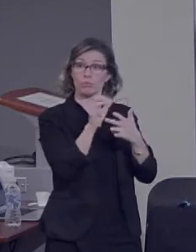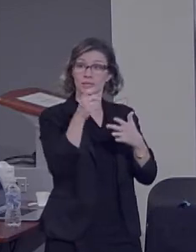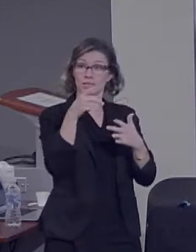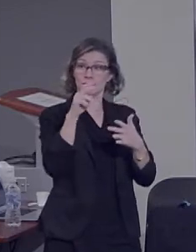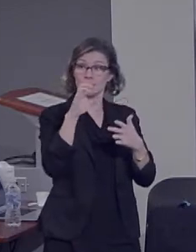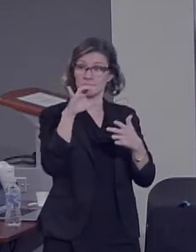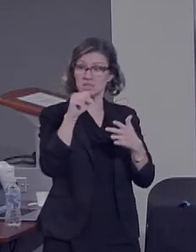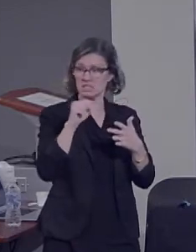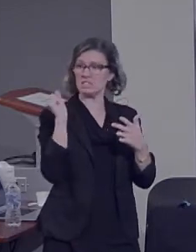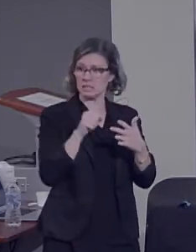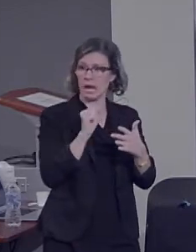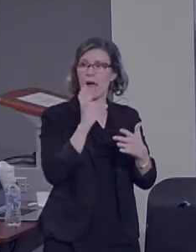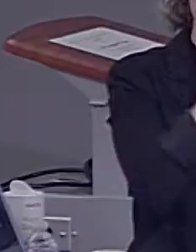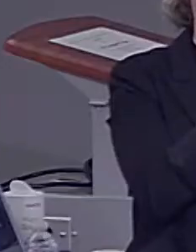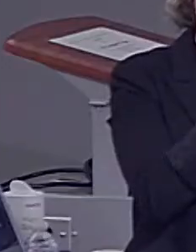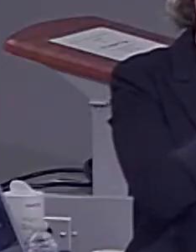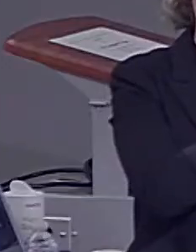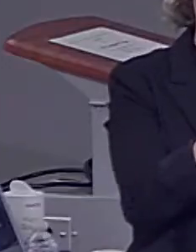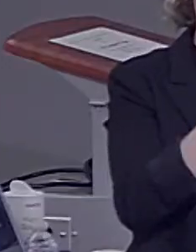Second part of the experiment,